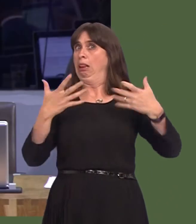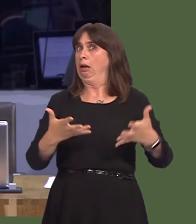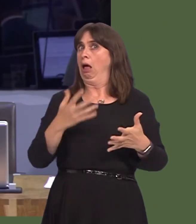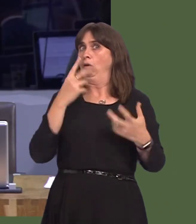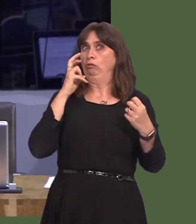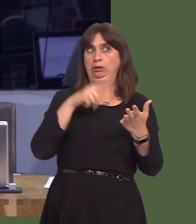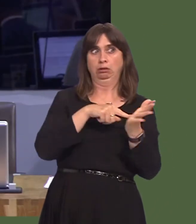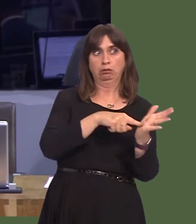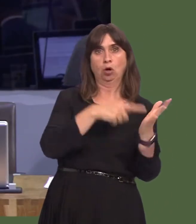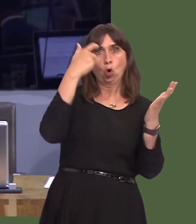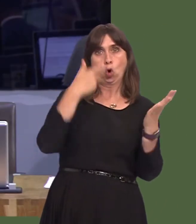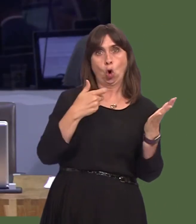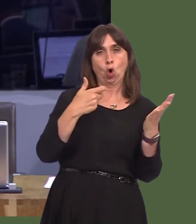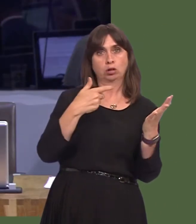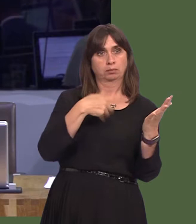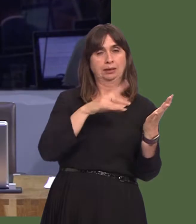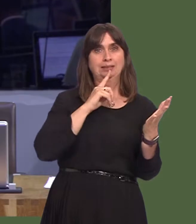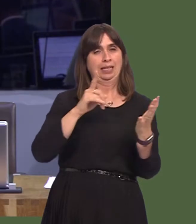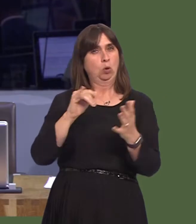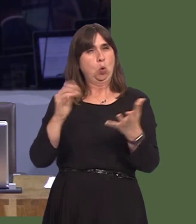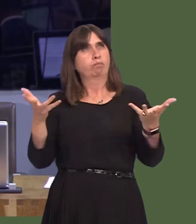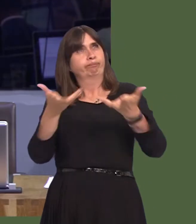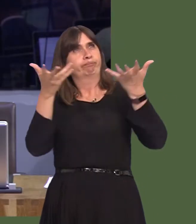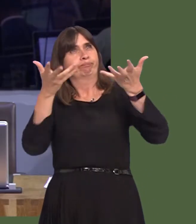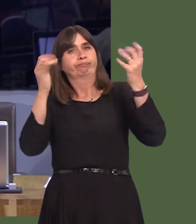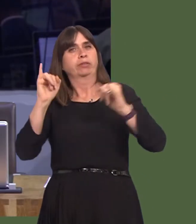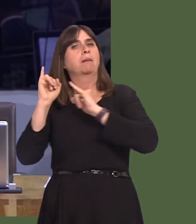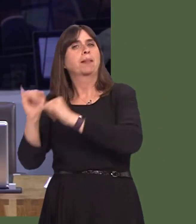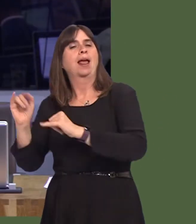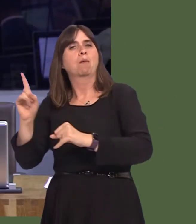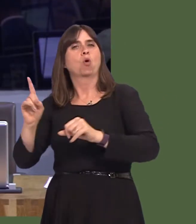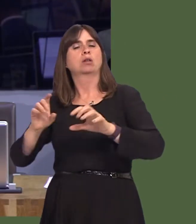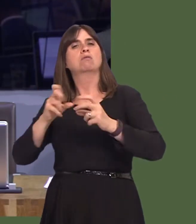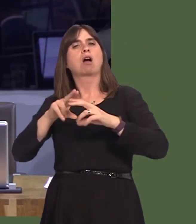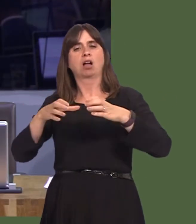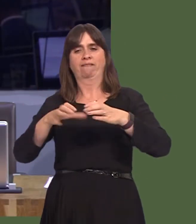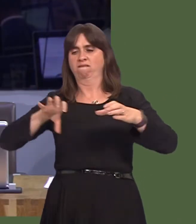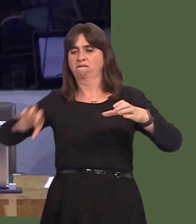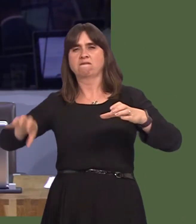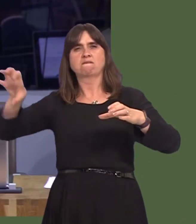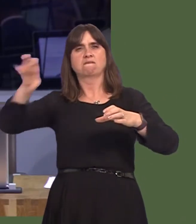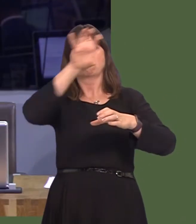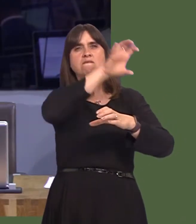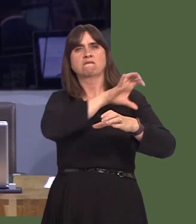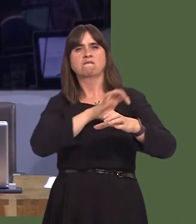according to recent court cases, is major polluting plants on the outskirts of Cardiff. Aberthaw, for example, has been taken to court on more